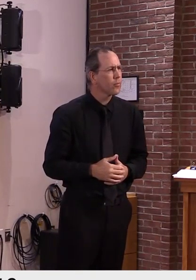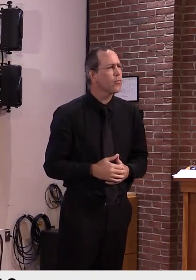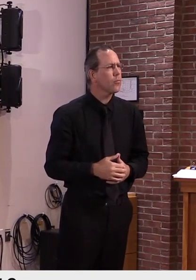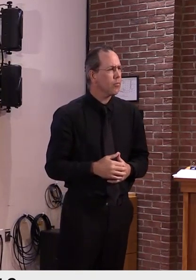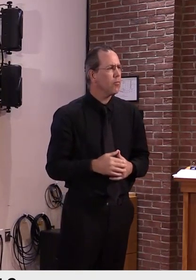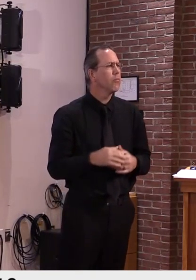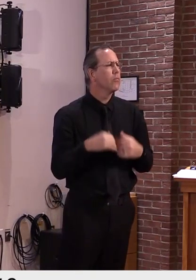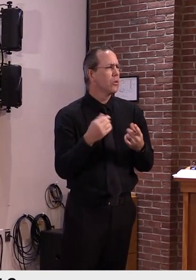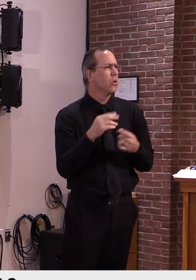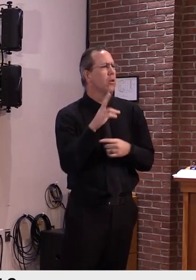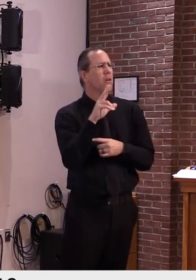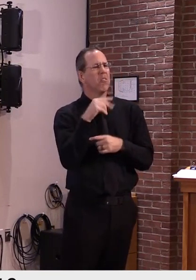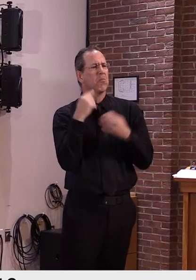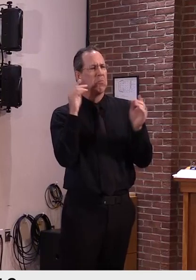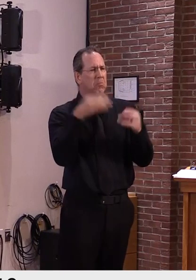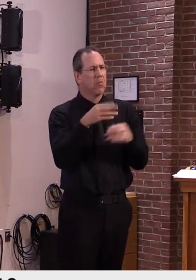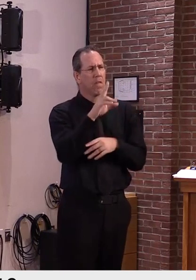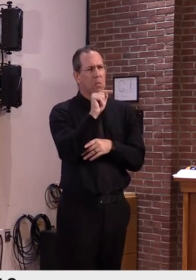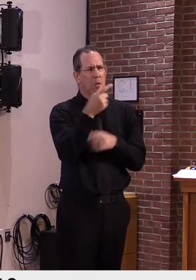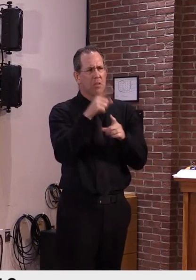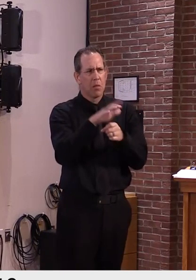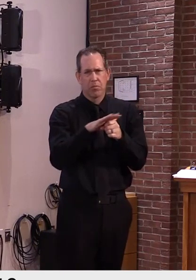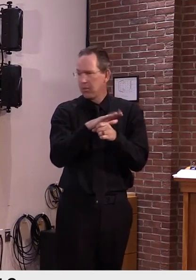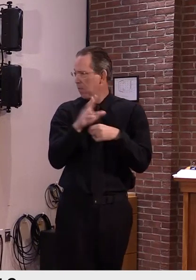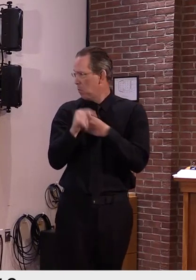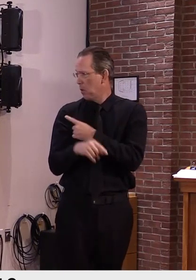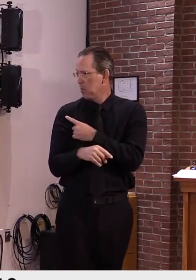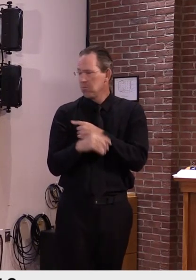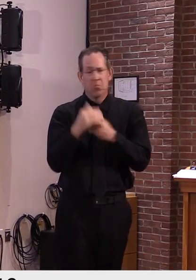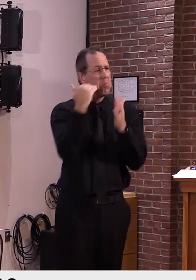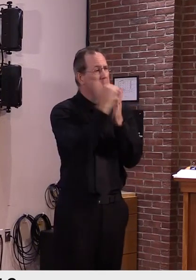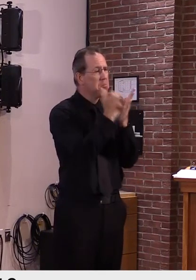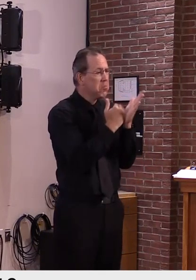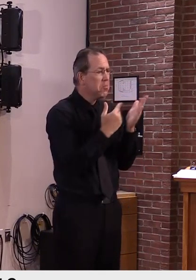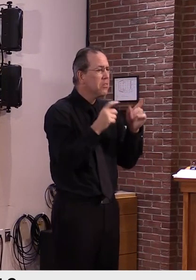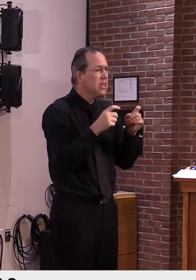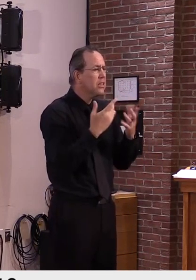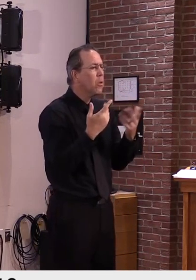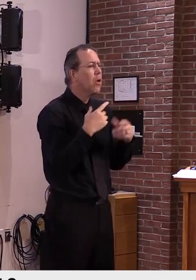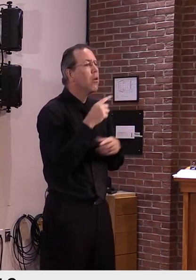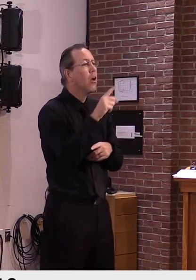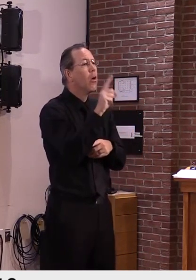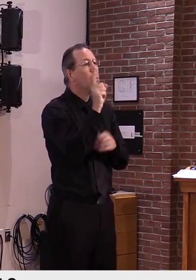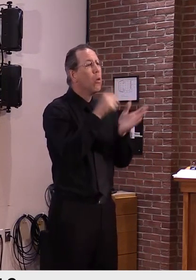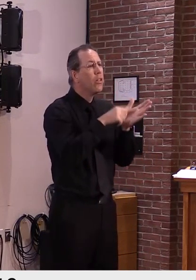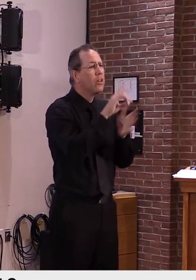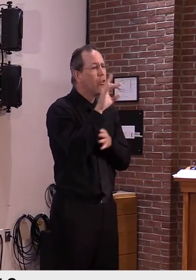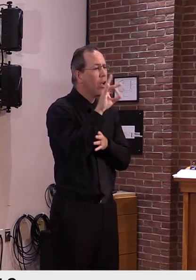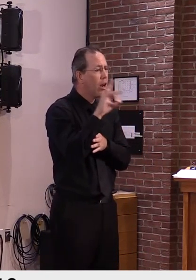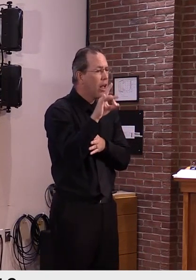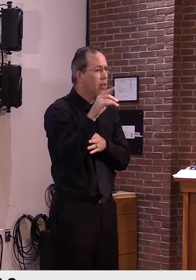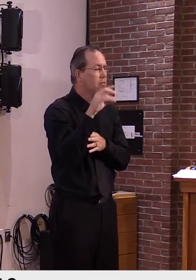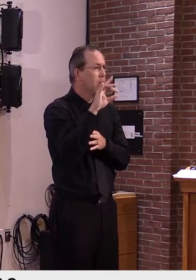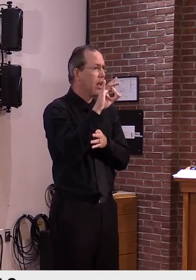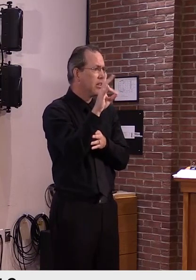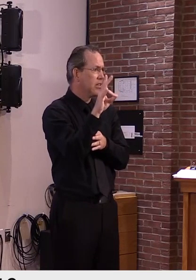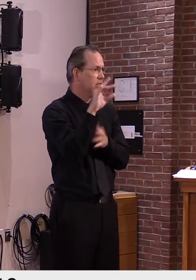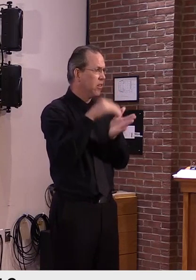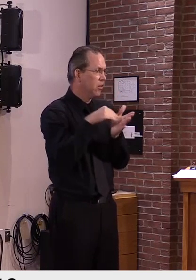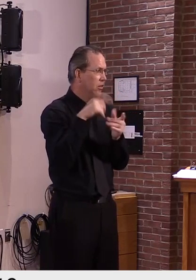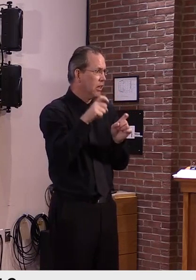day of fall, we thought we'd just look back on the summer season and see what our numbers held for that period. You can